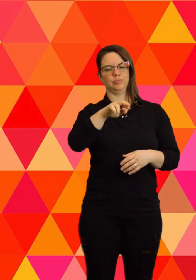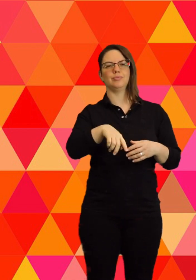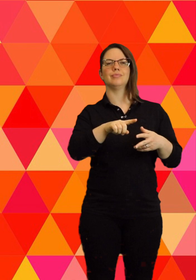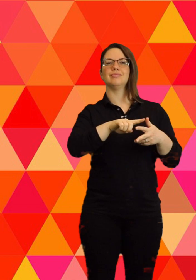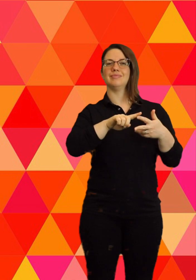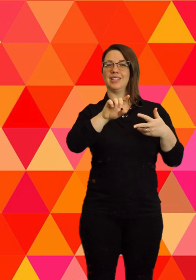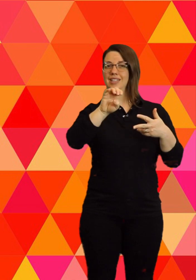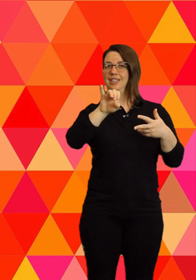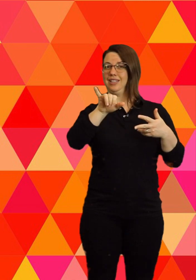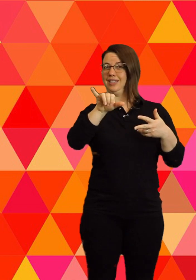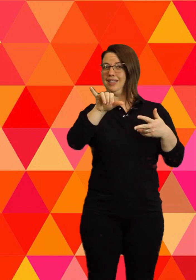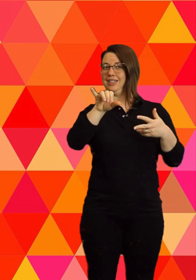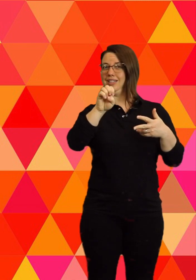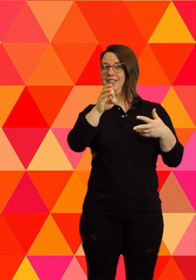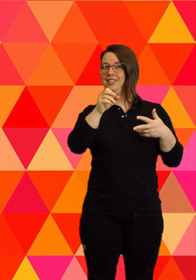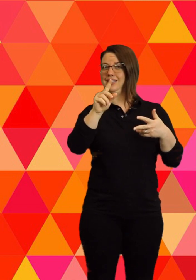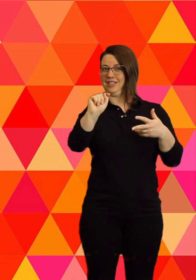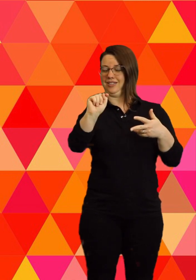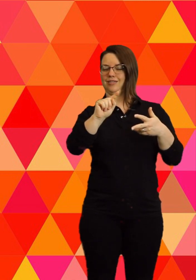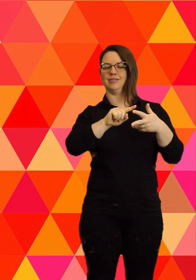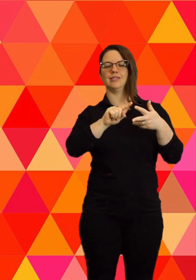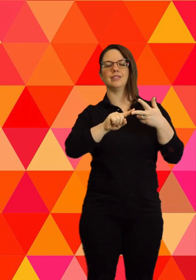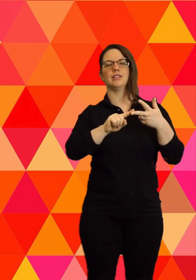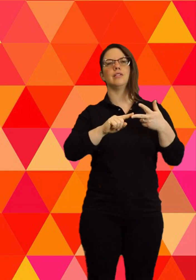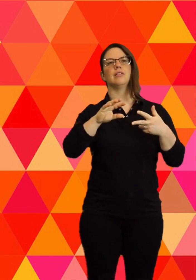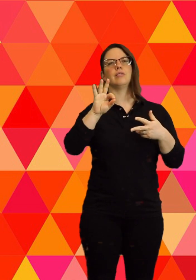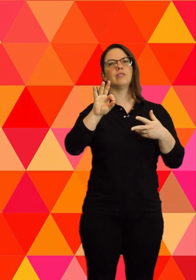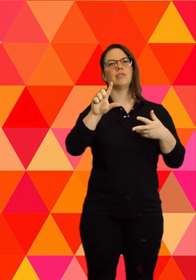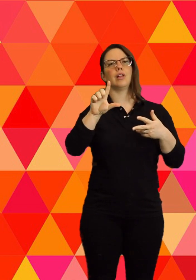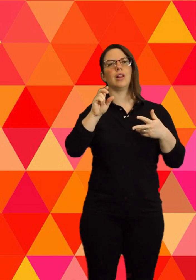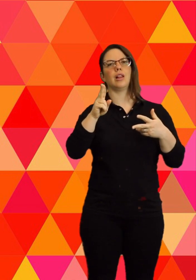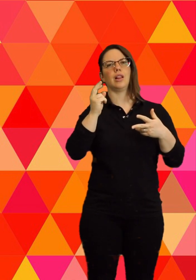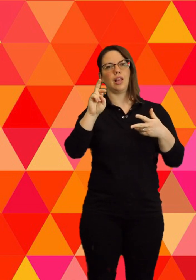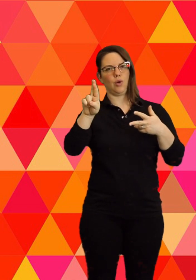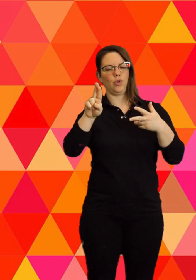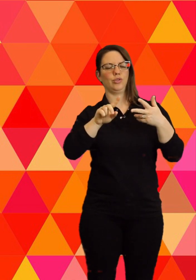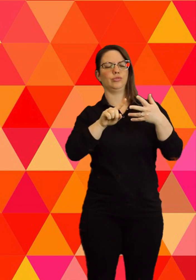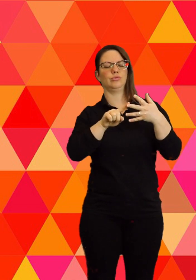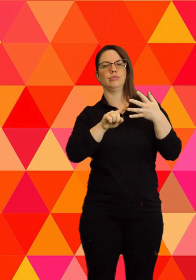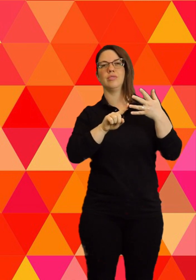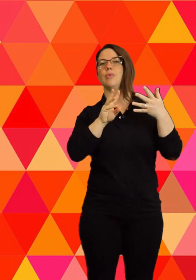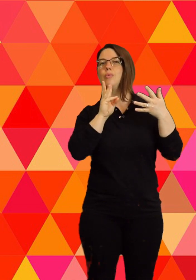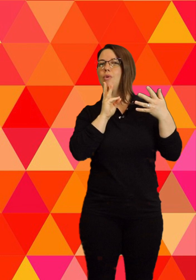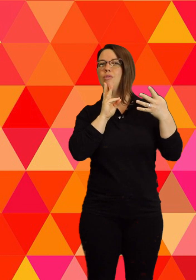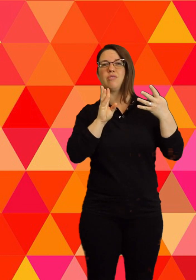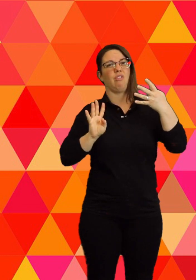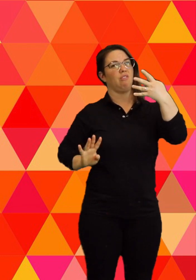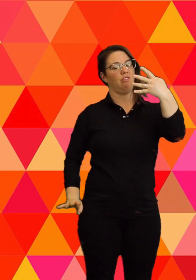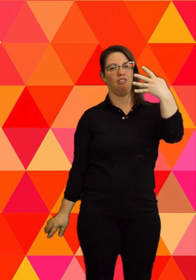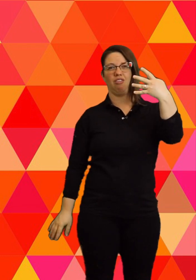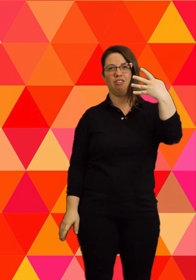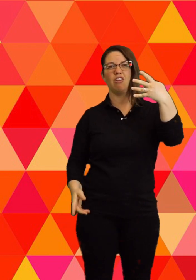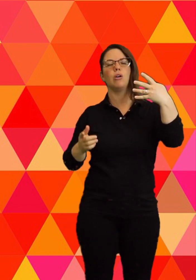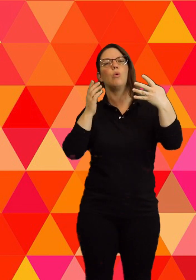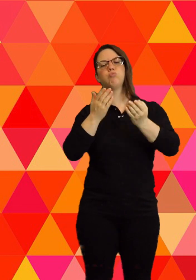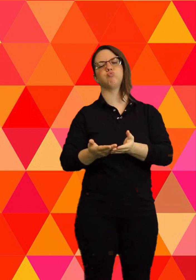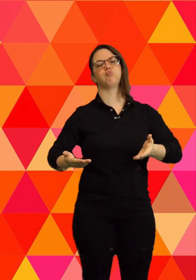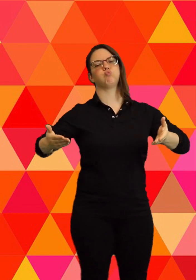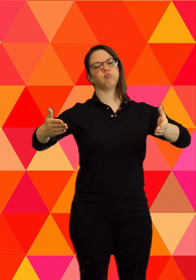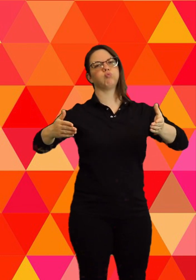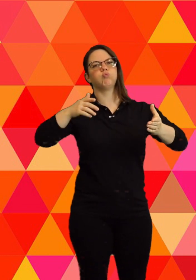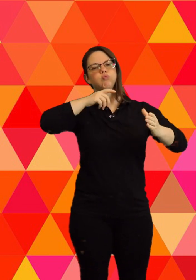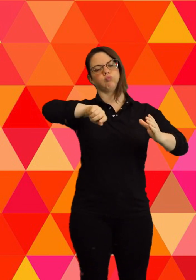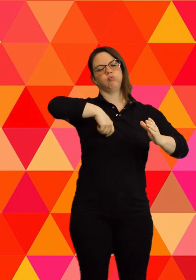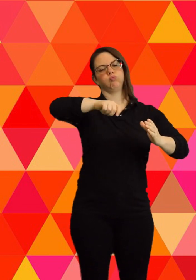some water. We're going to need a big bowl to do all the mixing in. I use